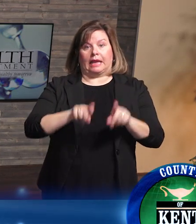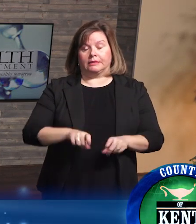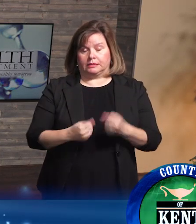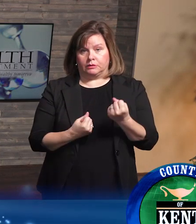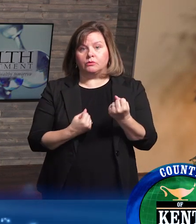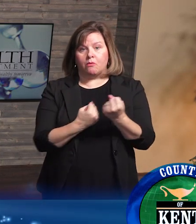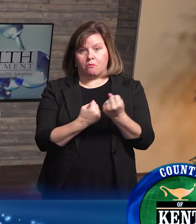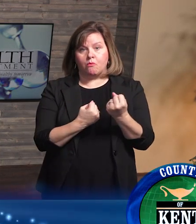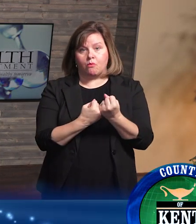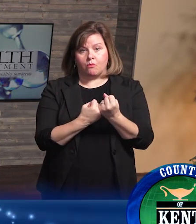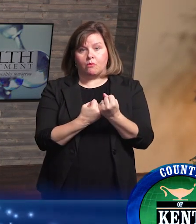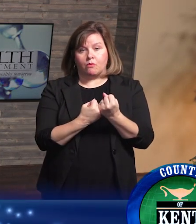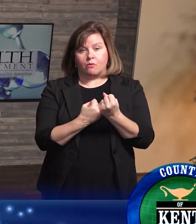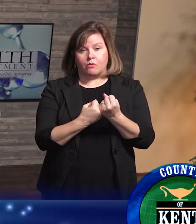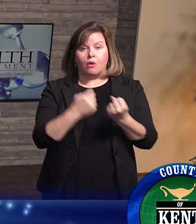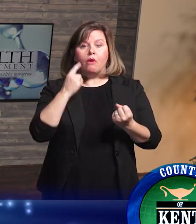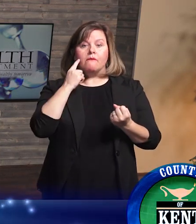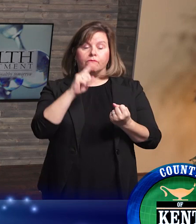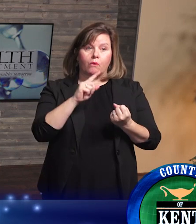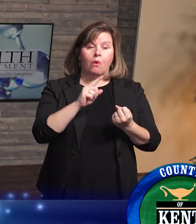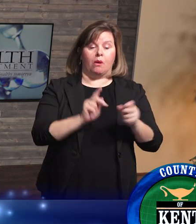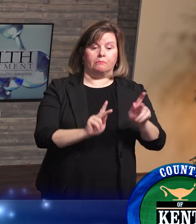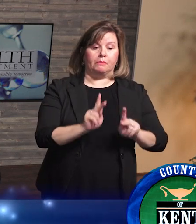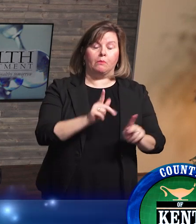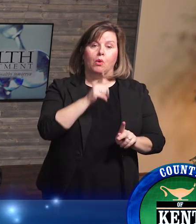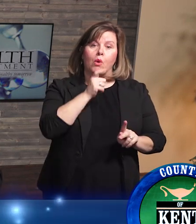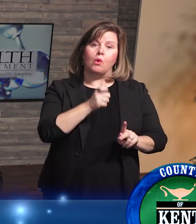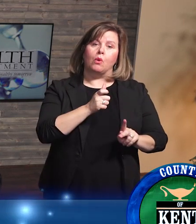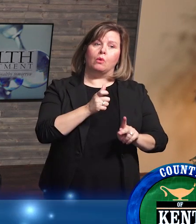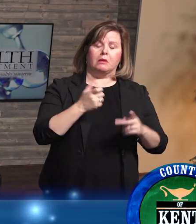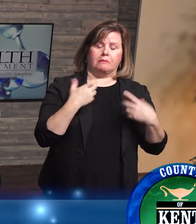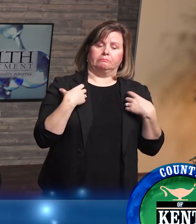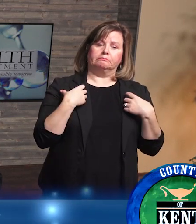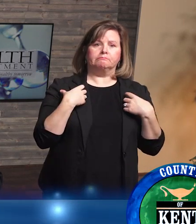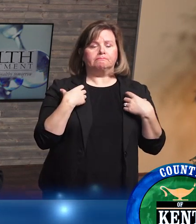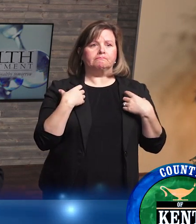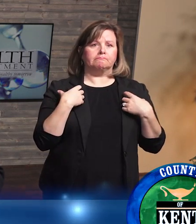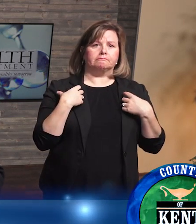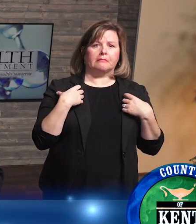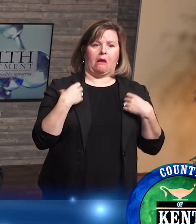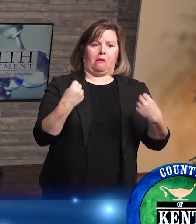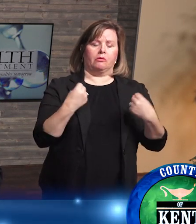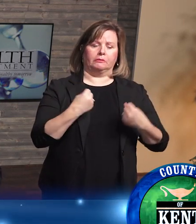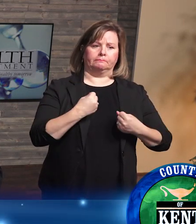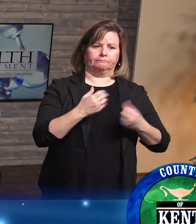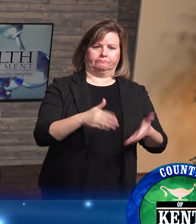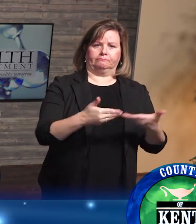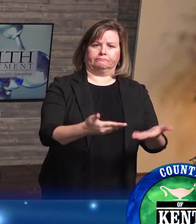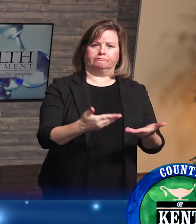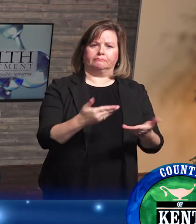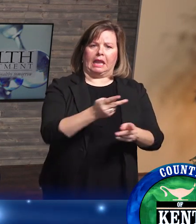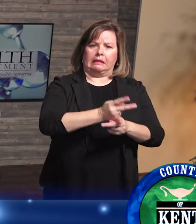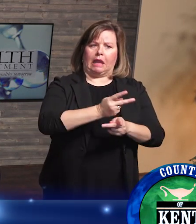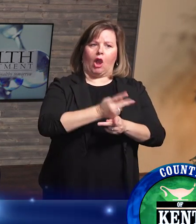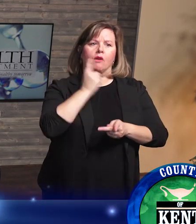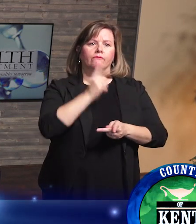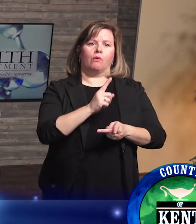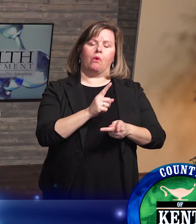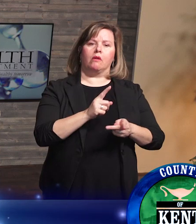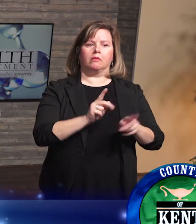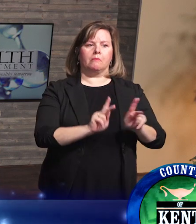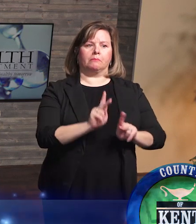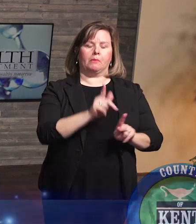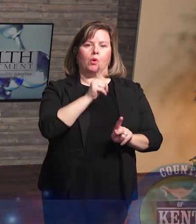for organizations that care for vulnerable populations in residential care. So while the hospitals are doing a great job